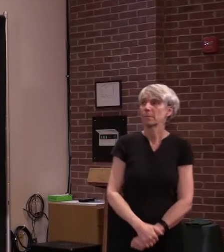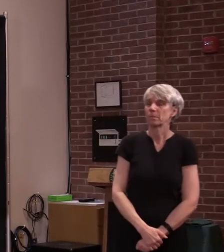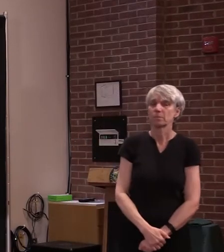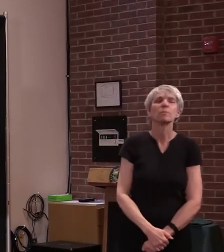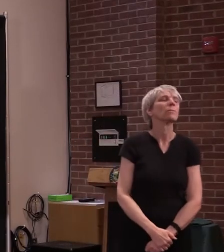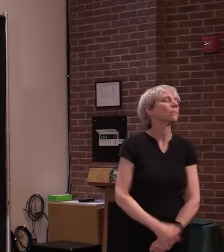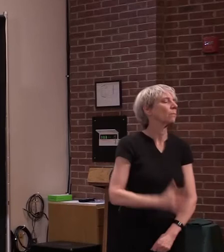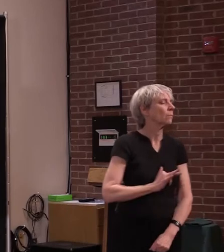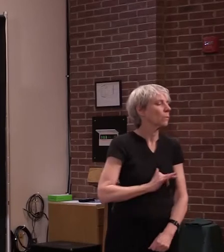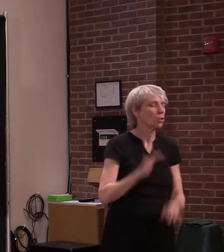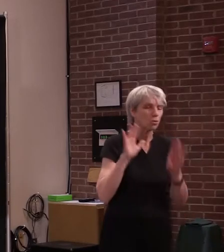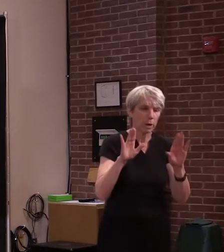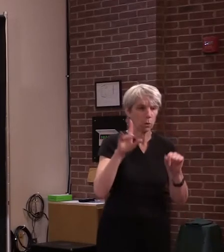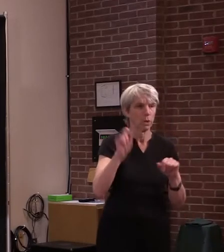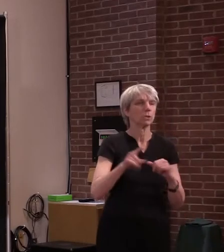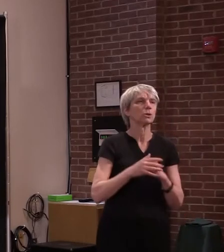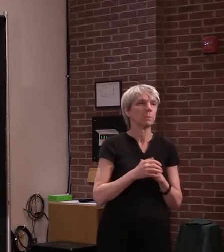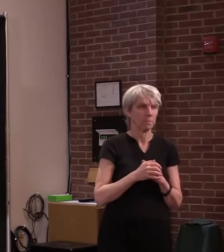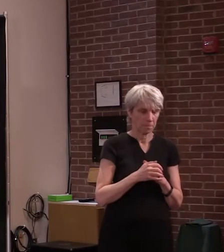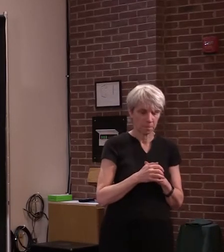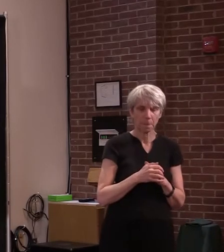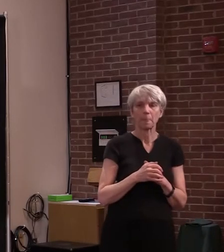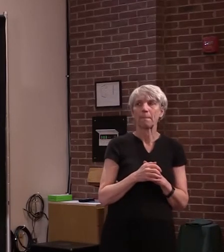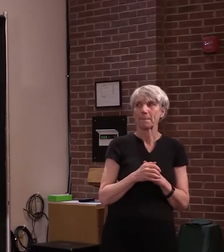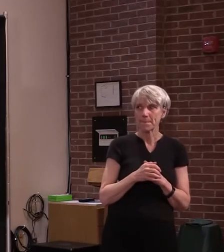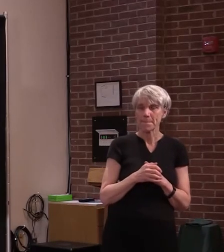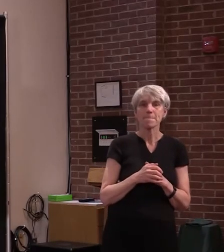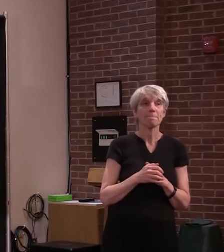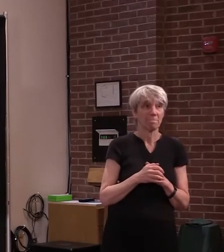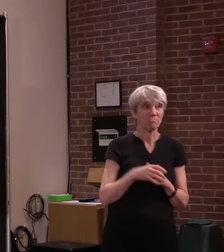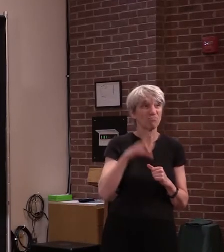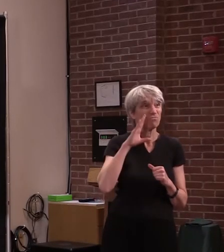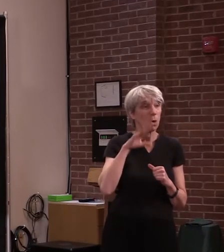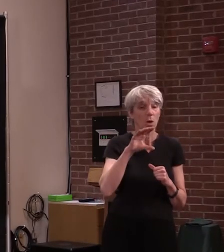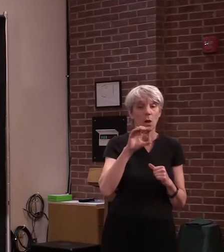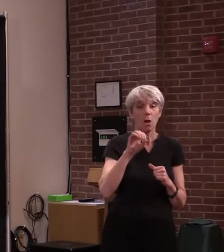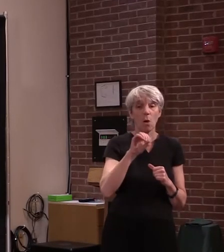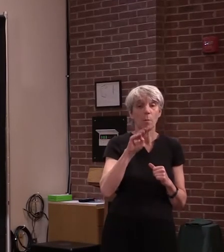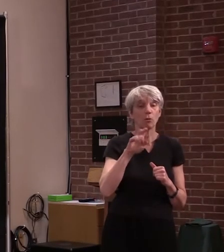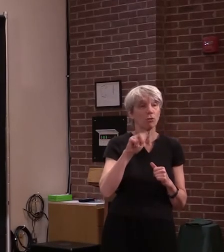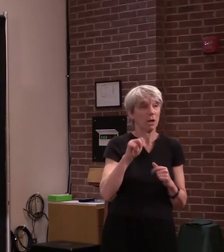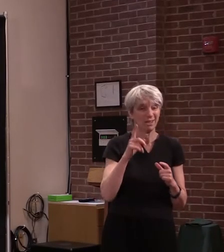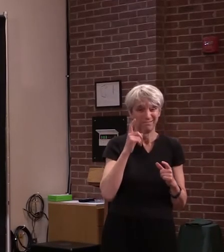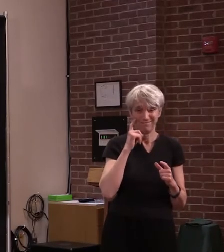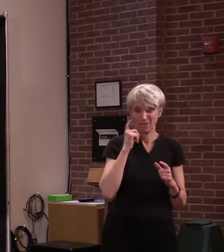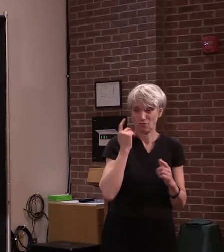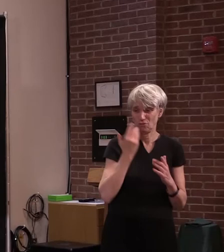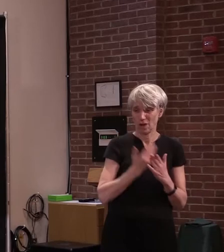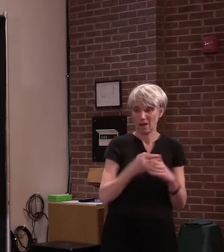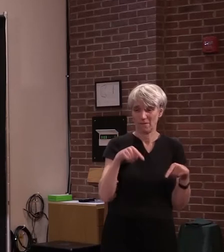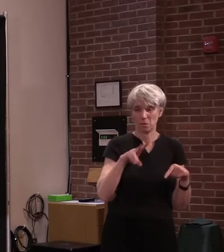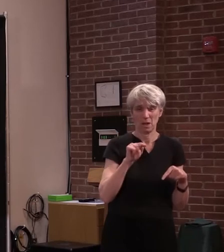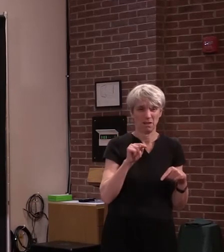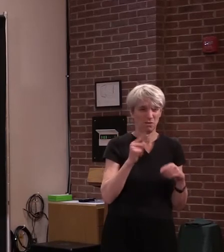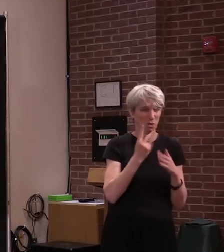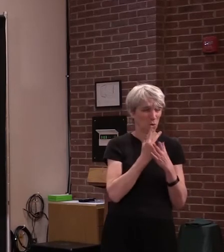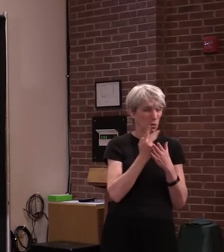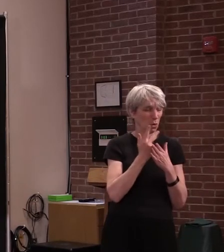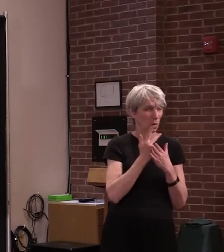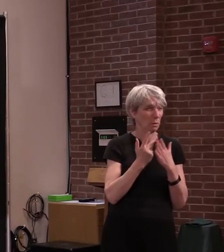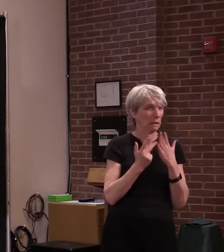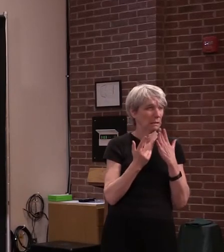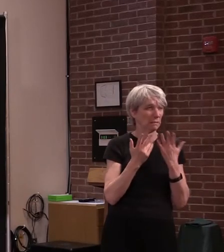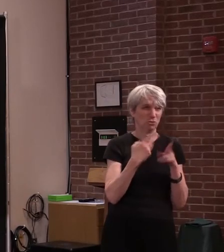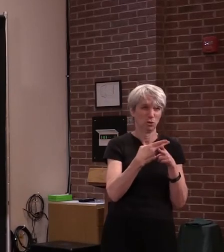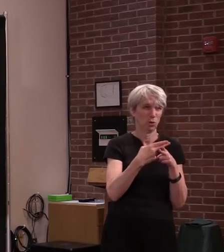That's a great question, and that's something that, you know, it's been in the state for a few weeks. So it's going to be hard for me to give you the